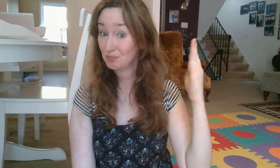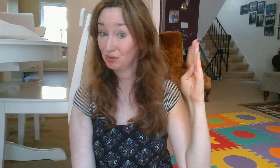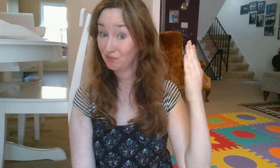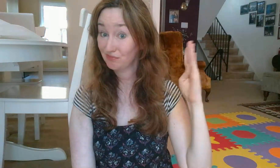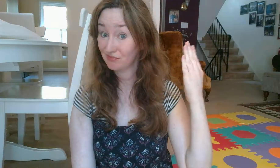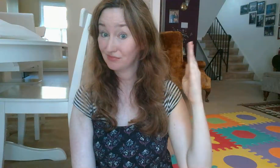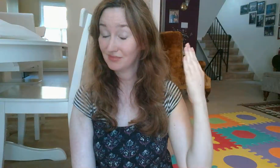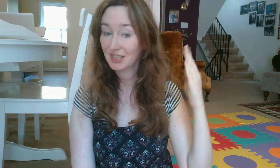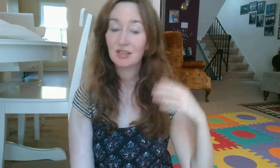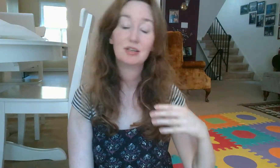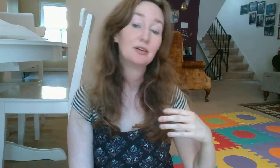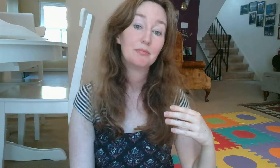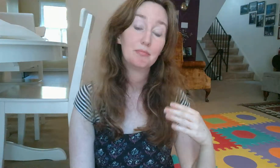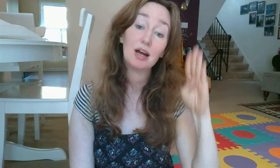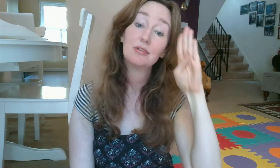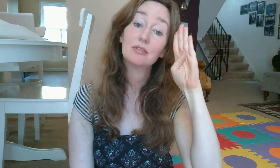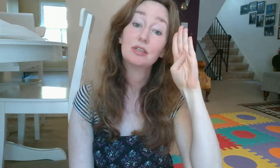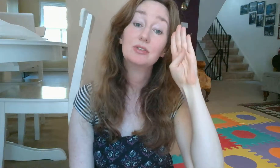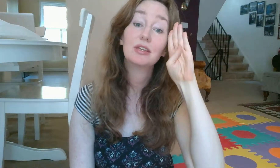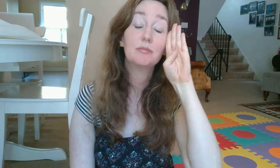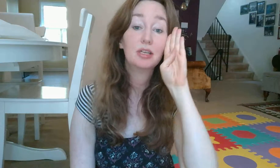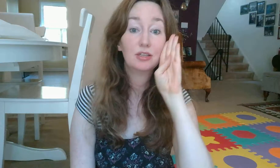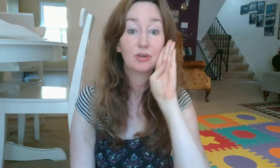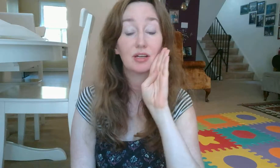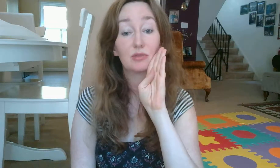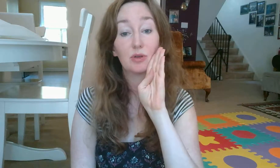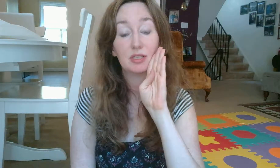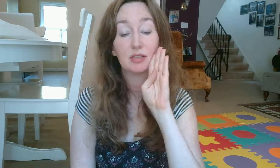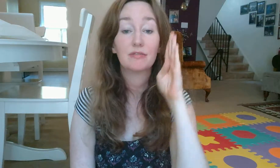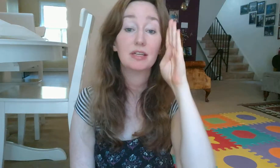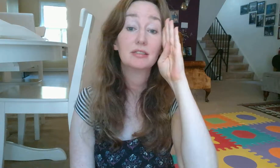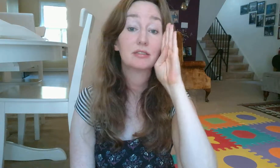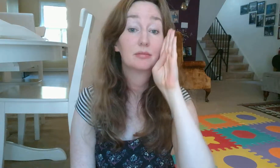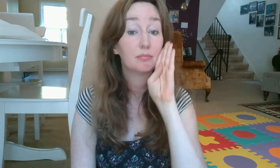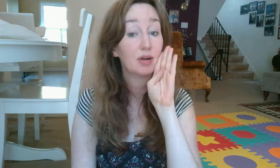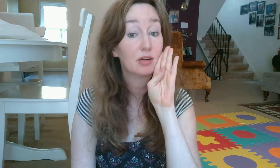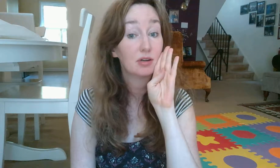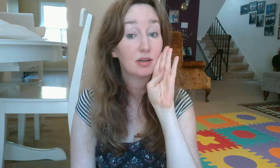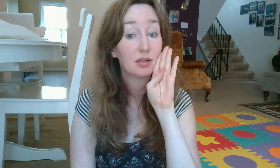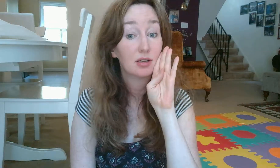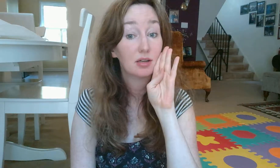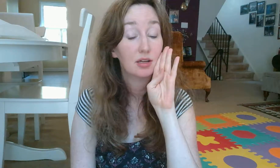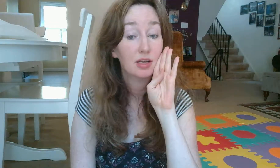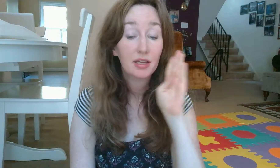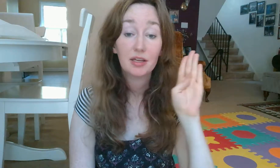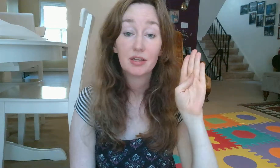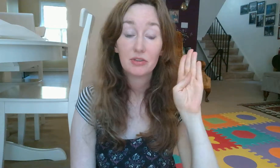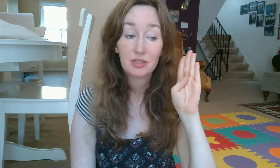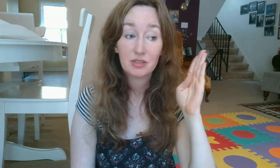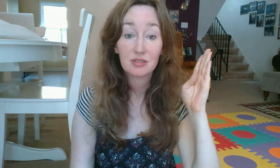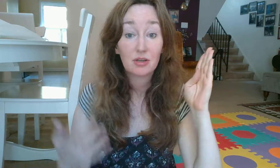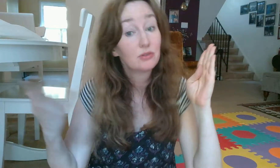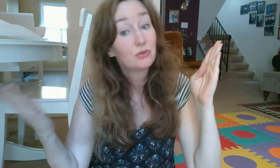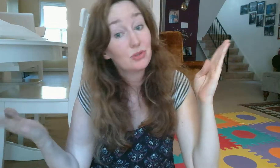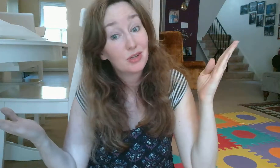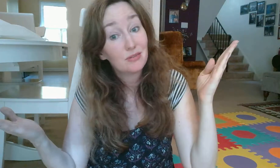blue. Brown. You take the B and you kind of swipe it down your face. Brown. This is also the sign for